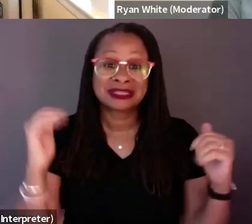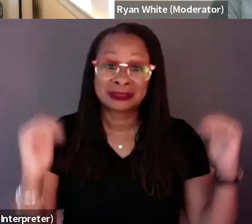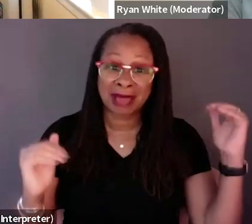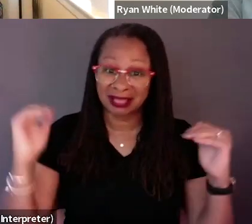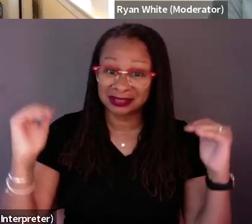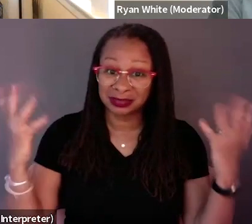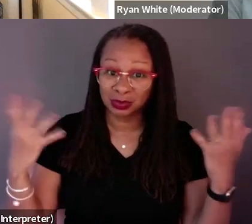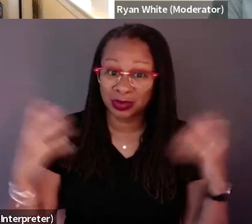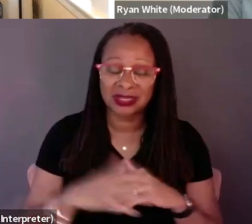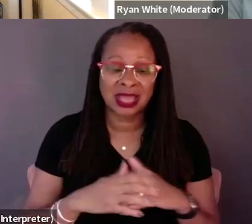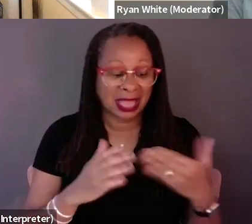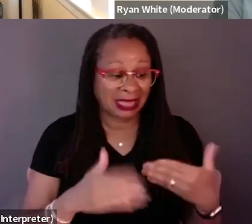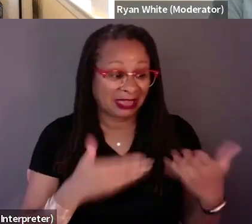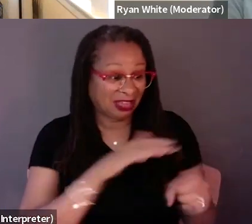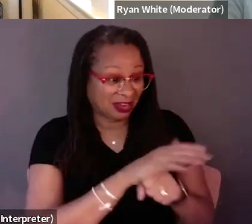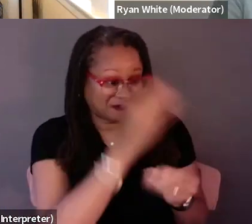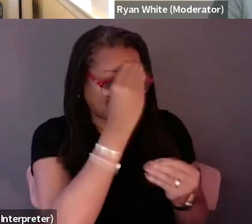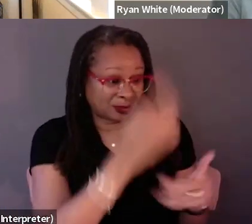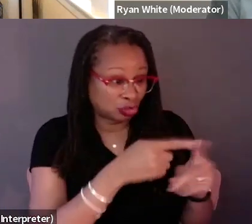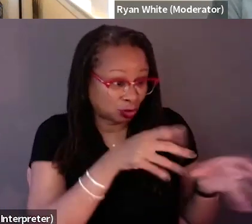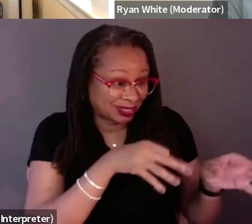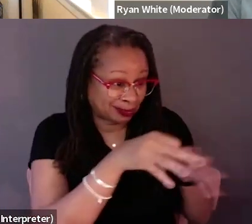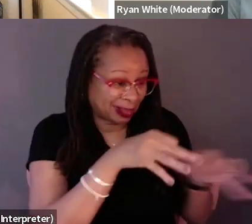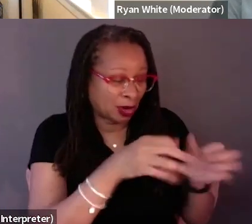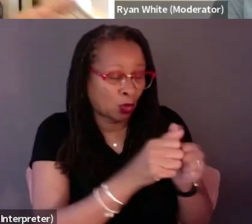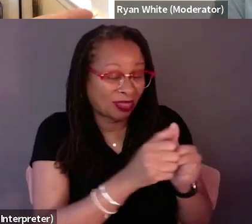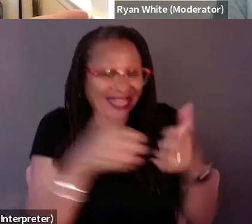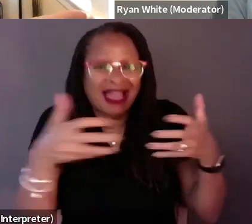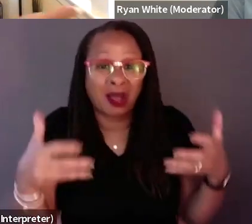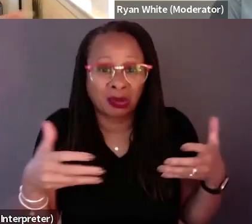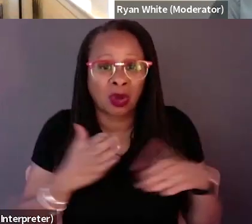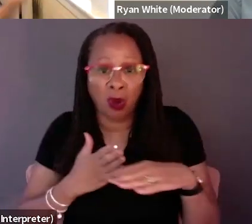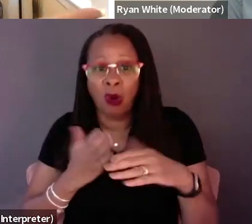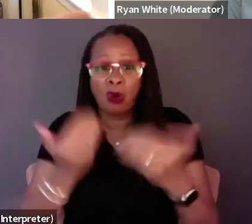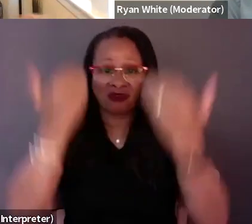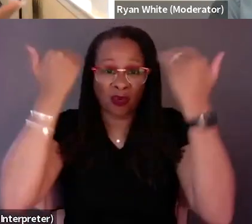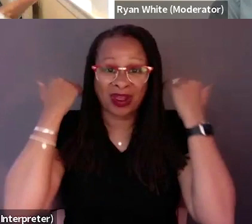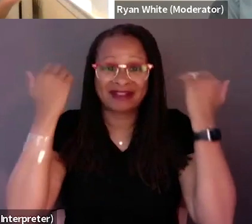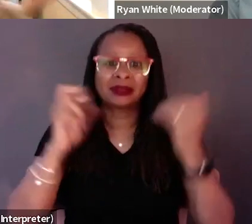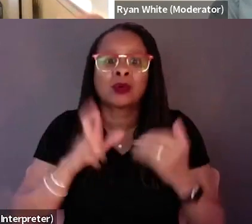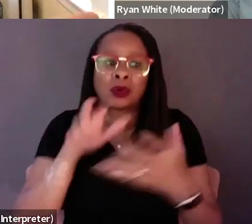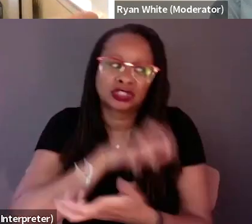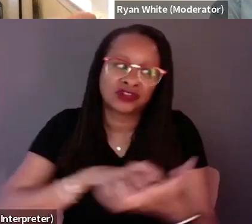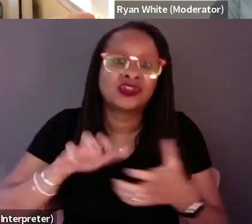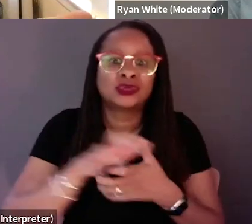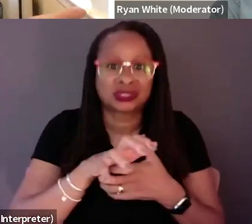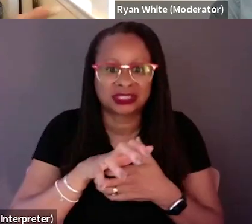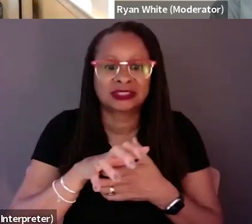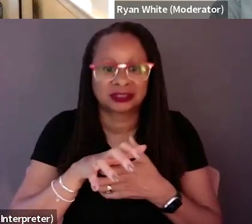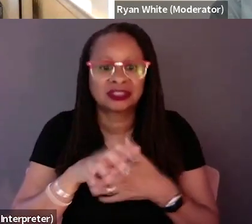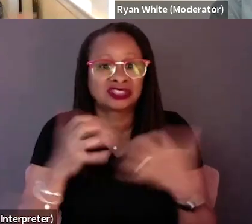between like giving enough information to explain without overwhelming or